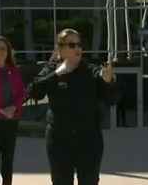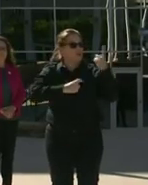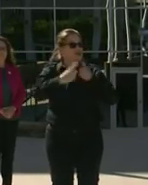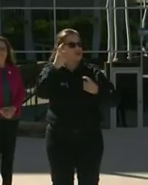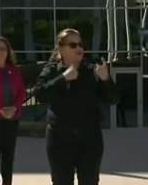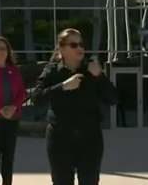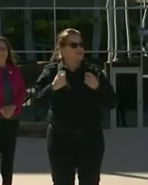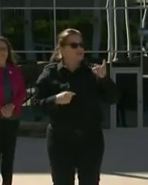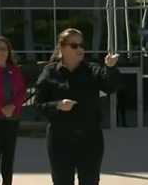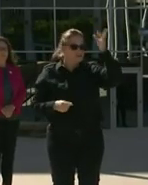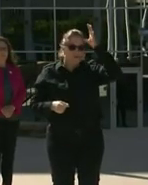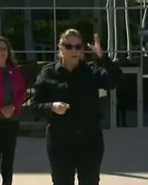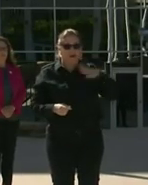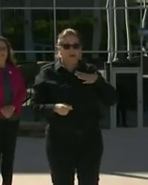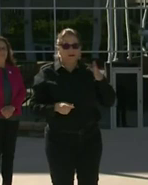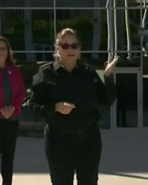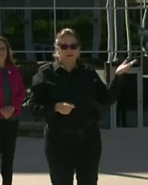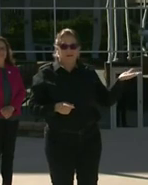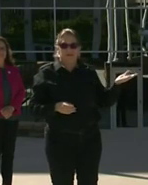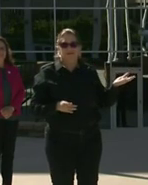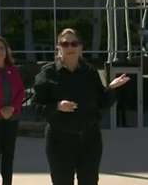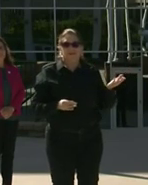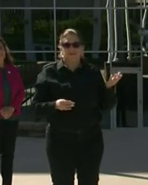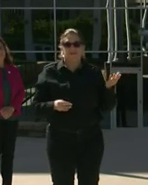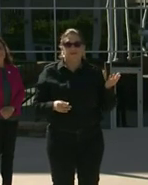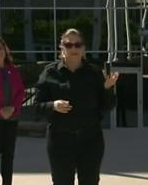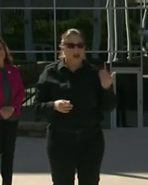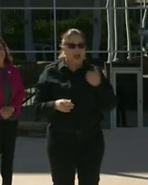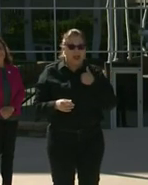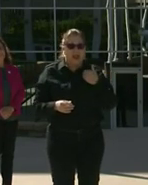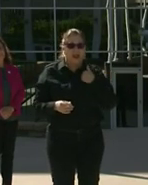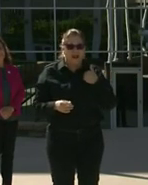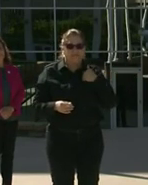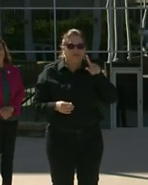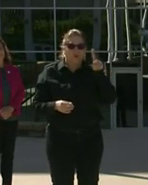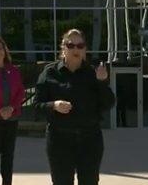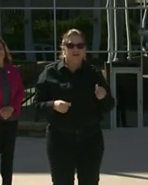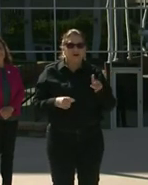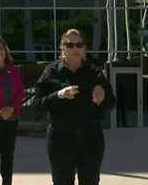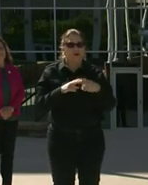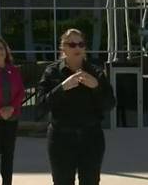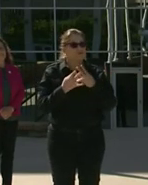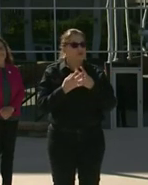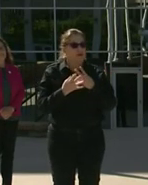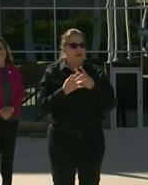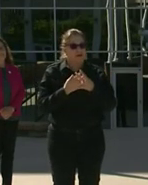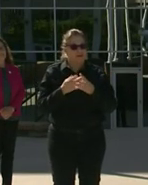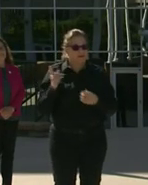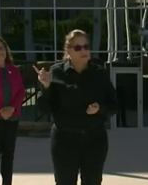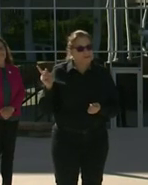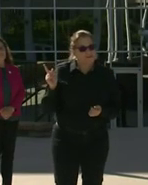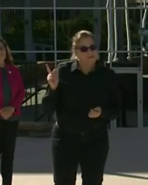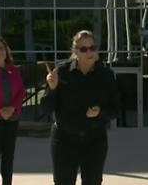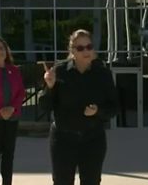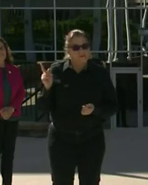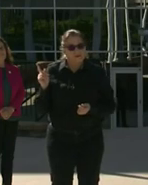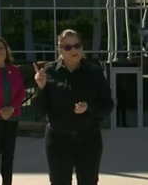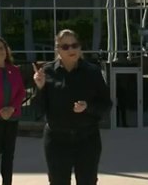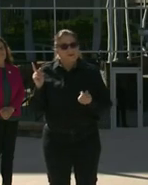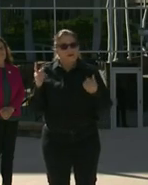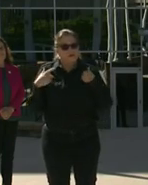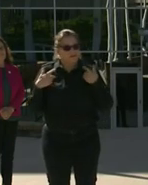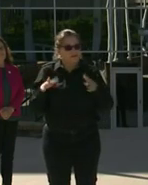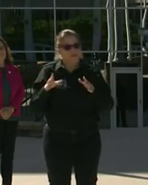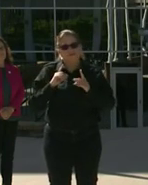Yes. Mayor, I have some questions about the jail. We talked by phone with an inmate there